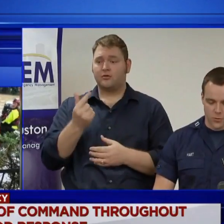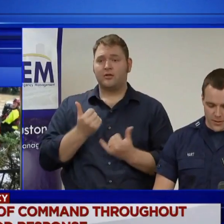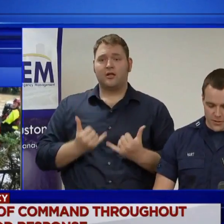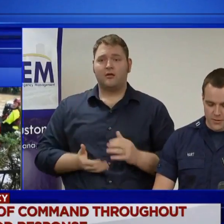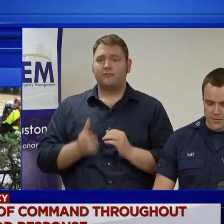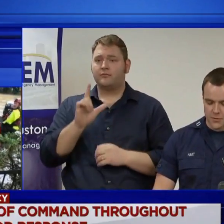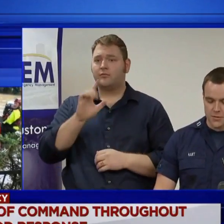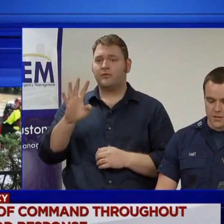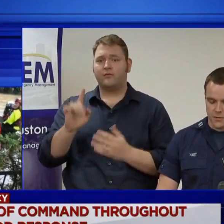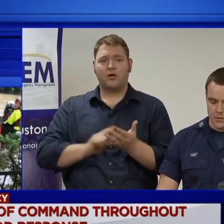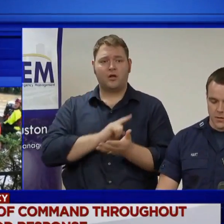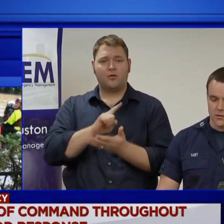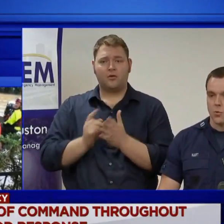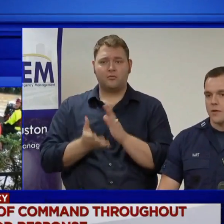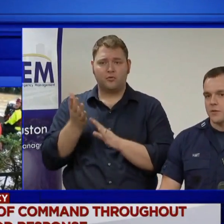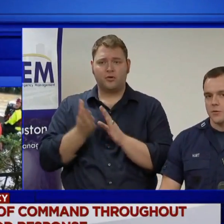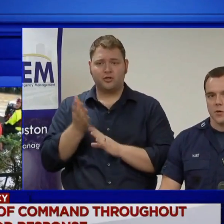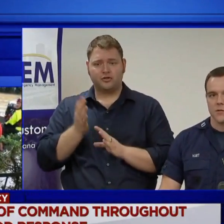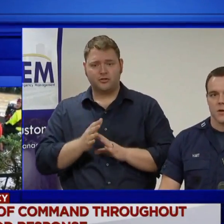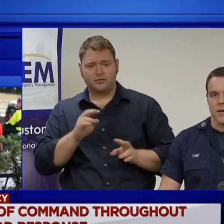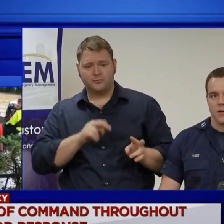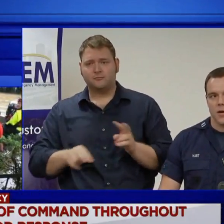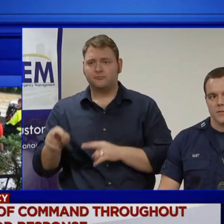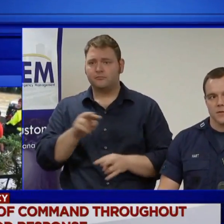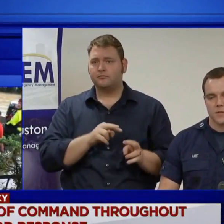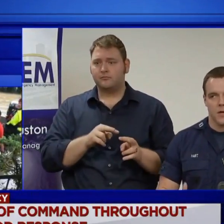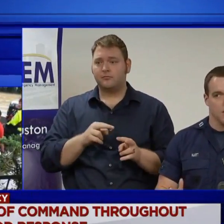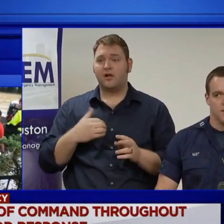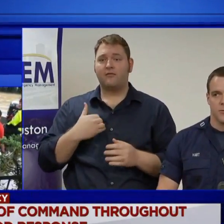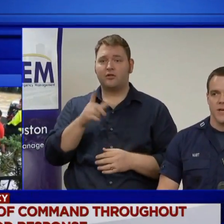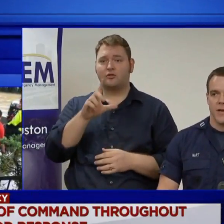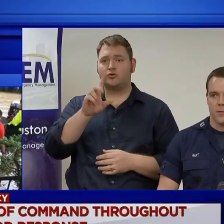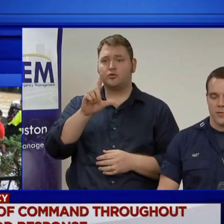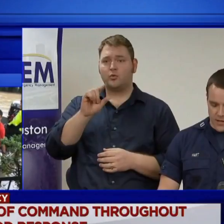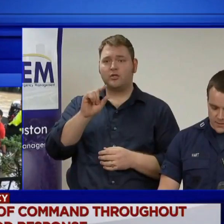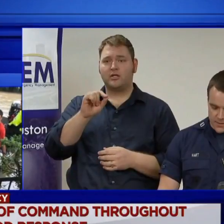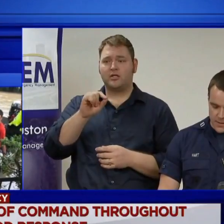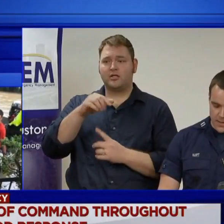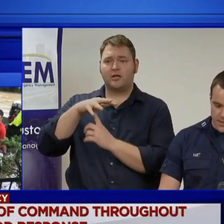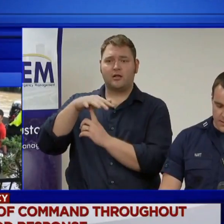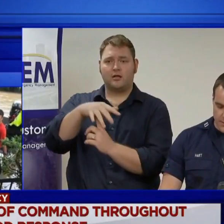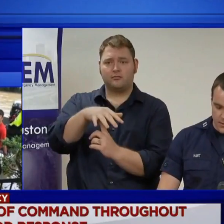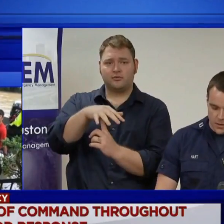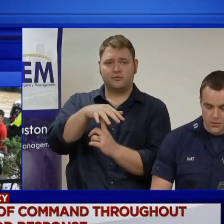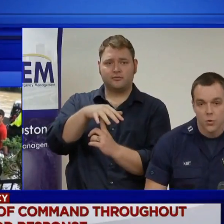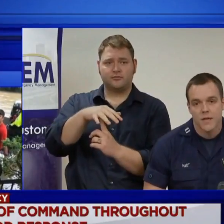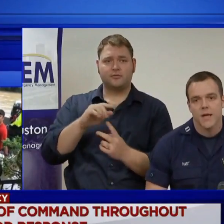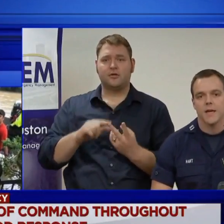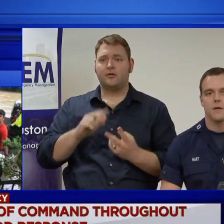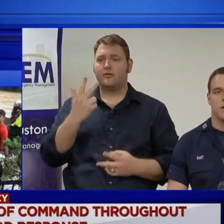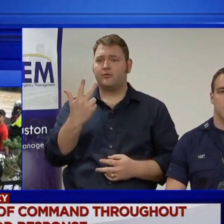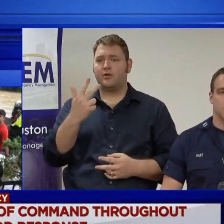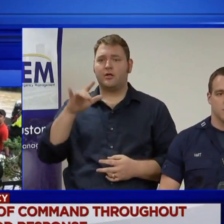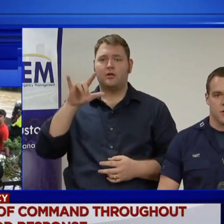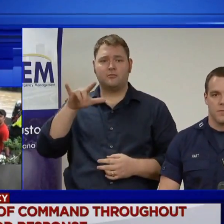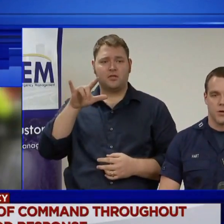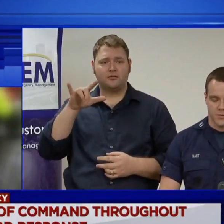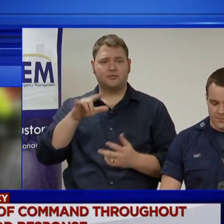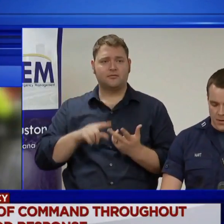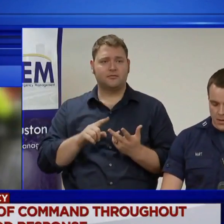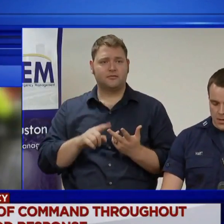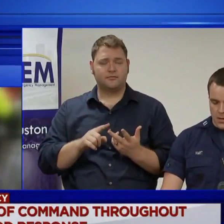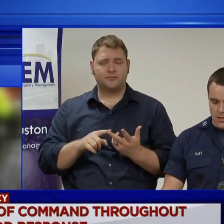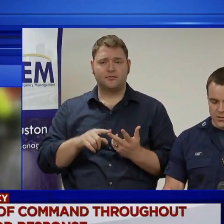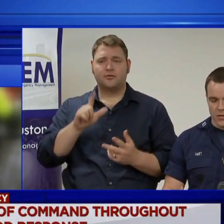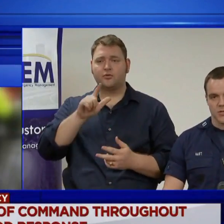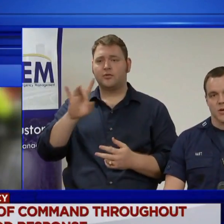24-hour operations using 22 Coast Guard helicopters, 3 airplanes, and 28 Coast Guard